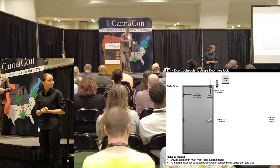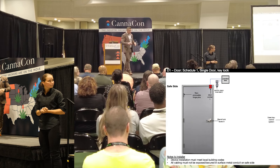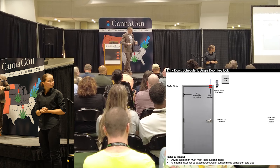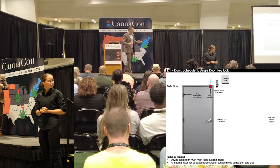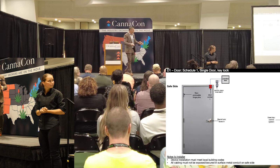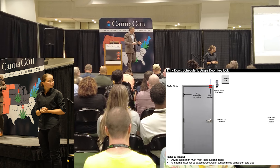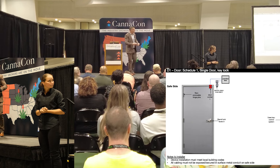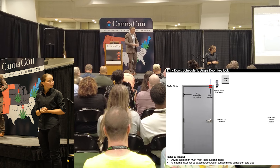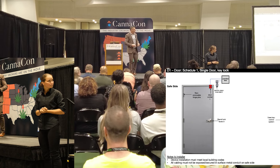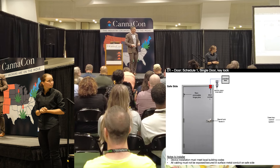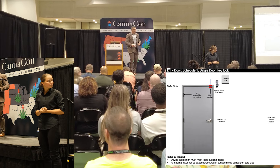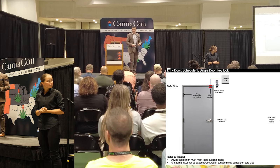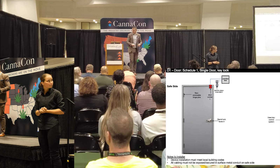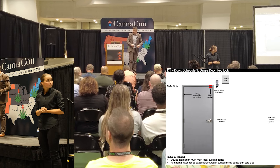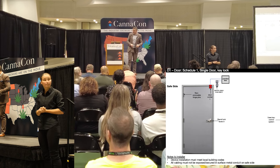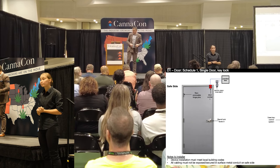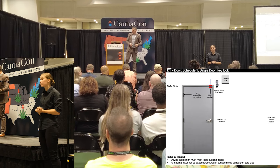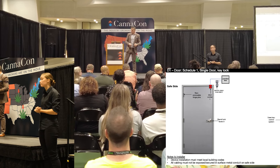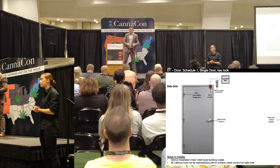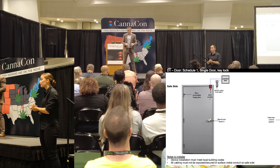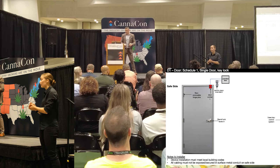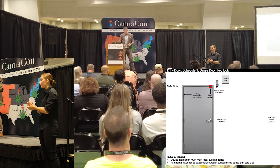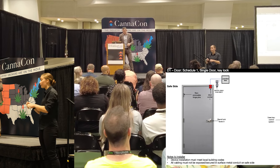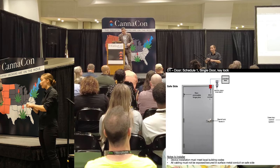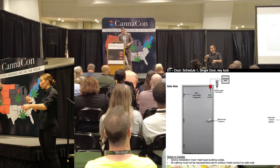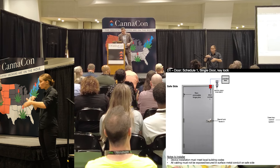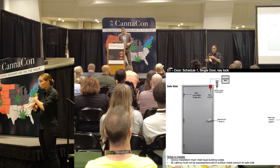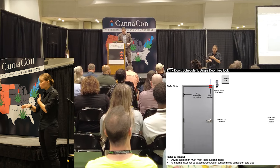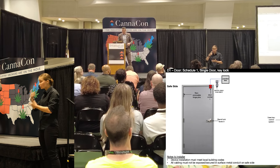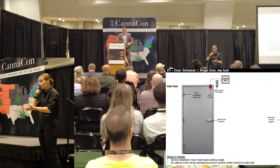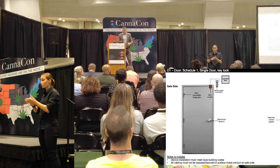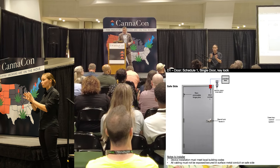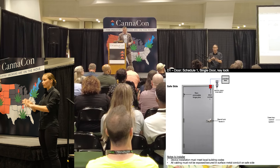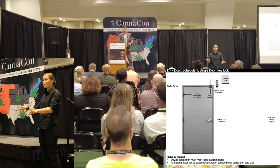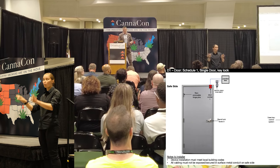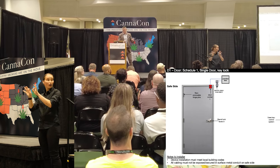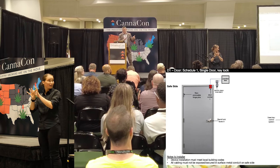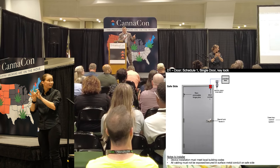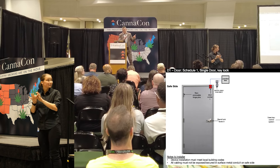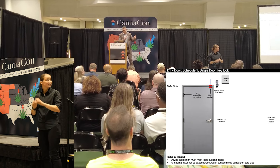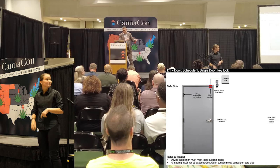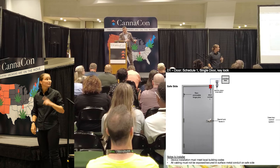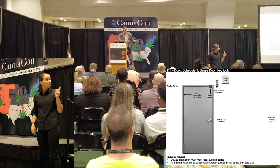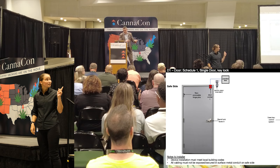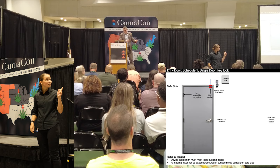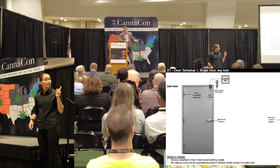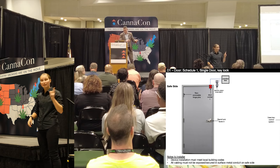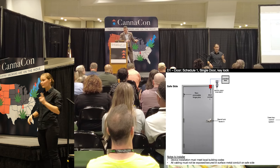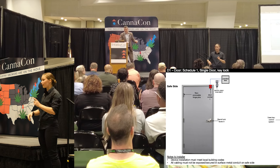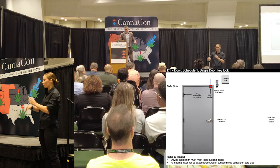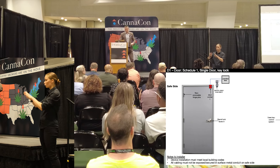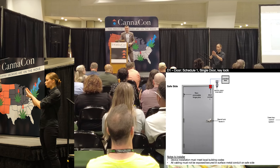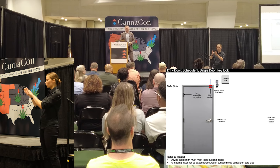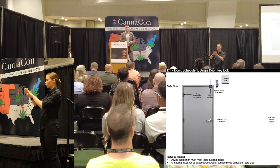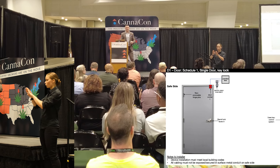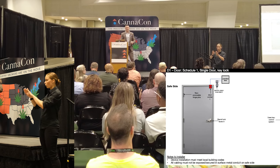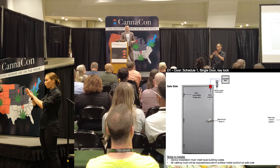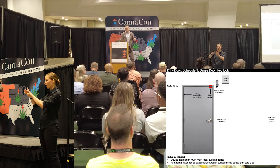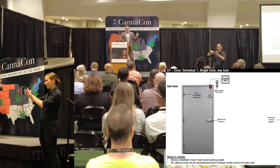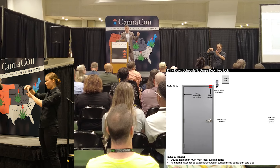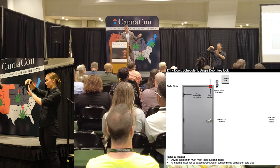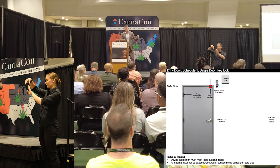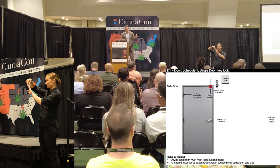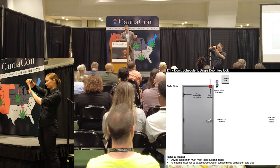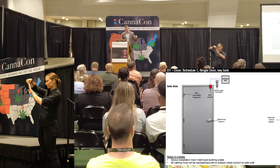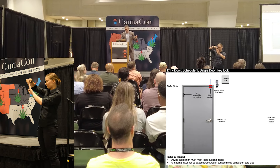Looking at intrusion detection is very important. This is an example of a door schedule here in which we've got a simple door contact sensor with a piezo